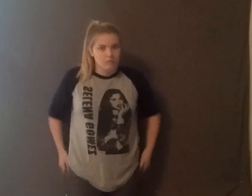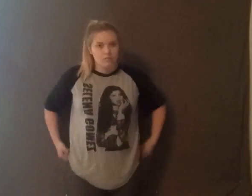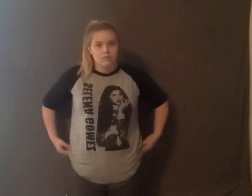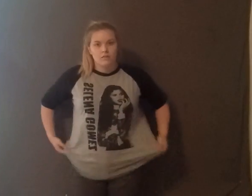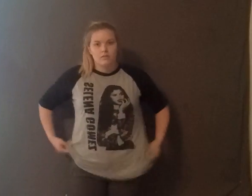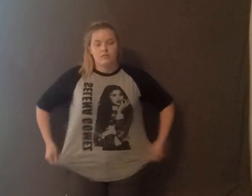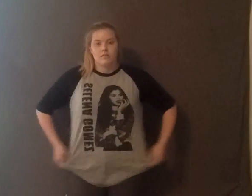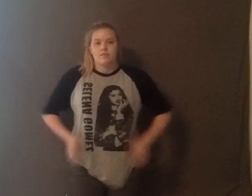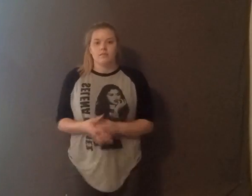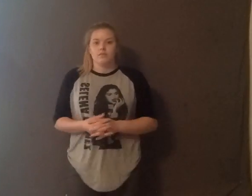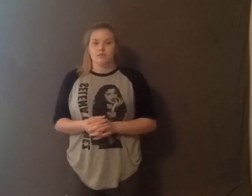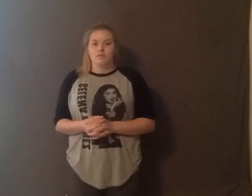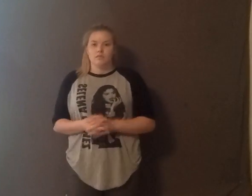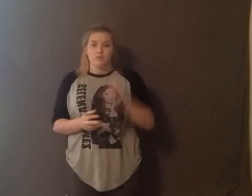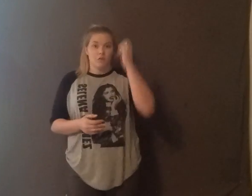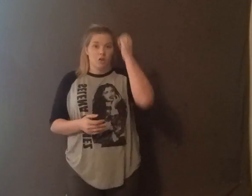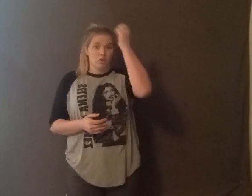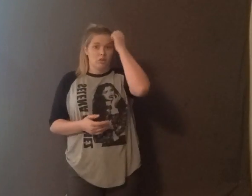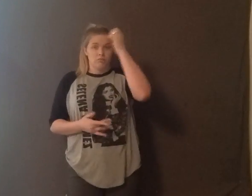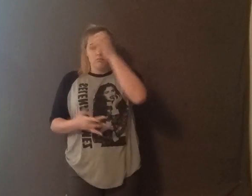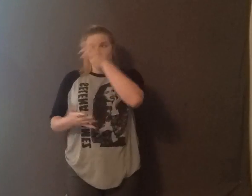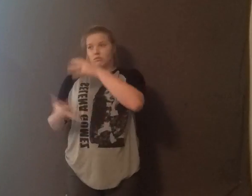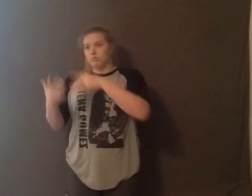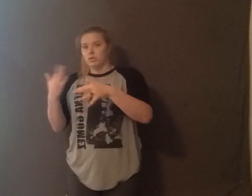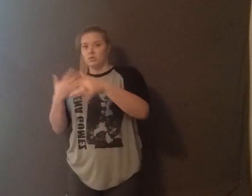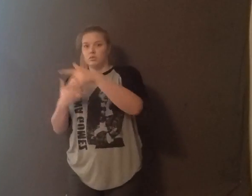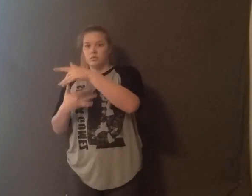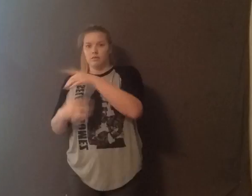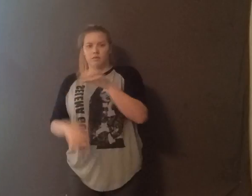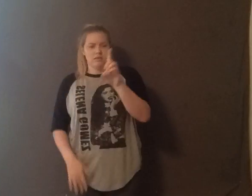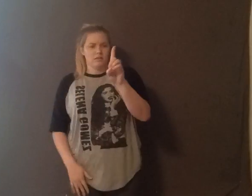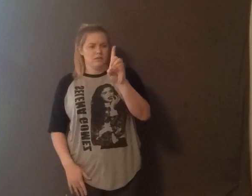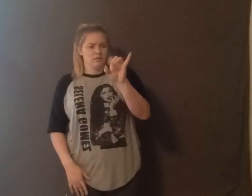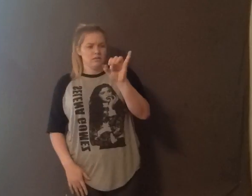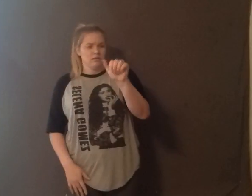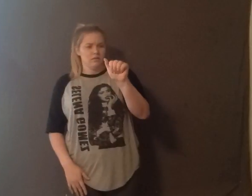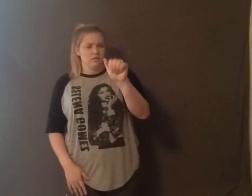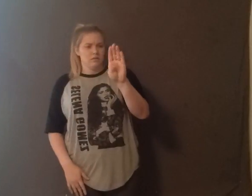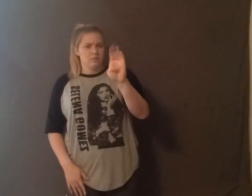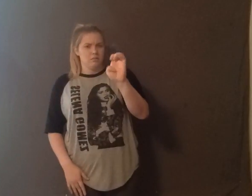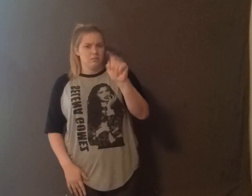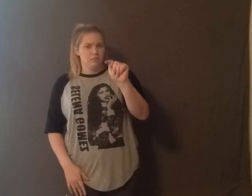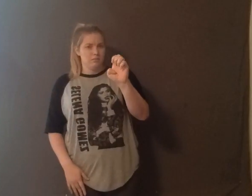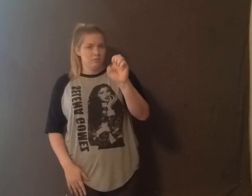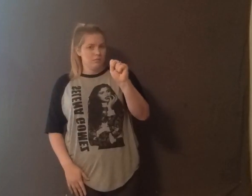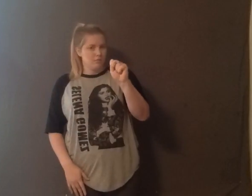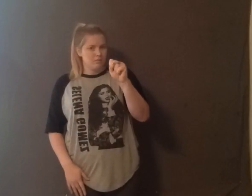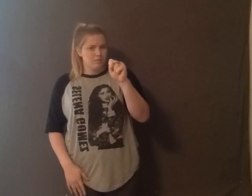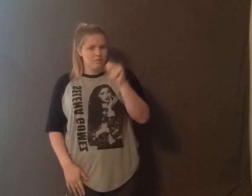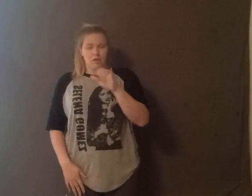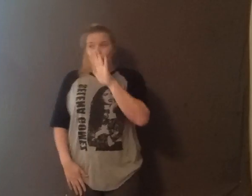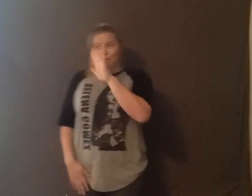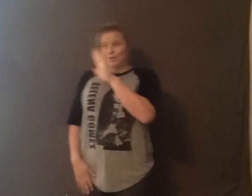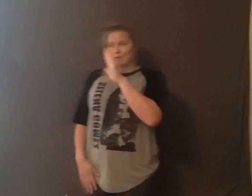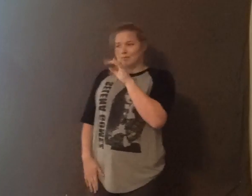The European Association of Study of Diabetes has been peer reviewed? Or I don't know what study you're referring to, and in